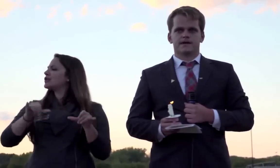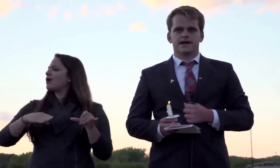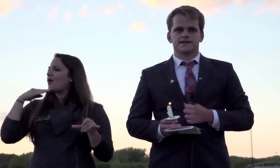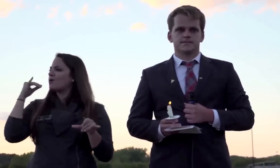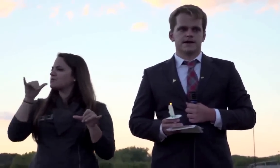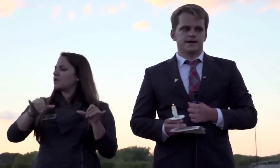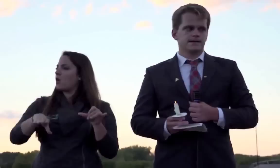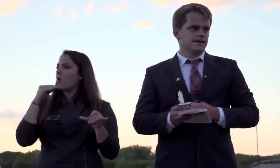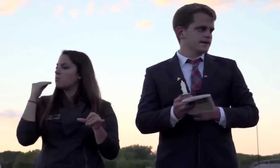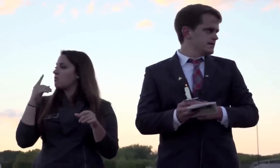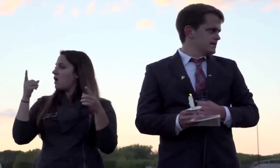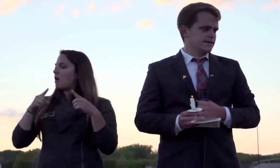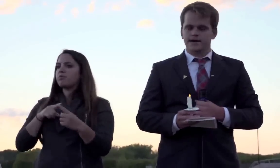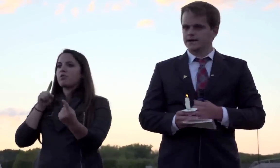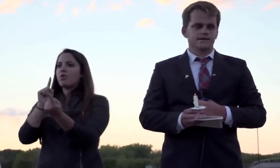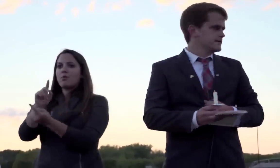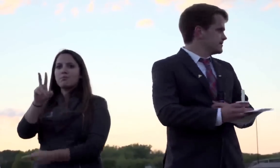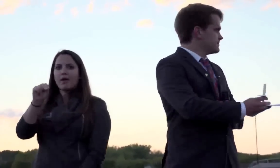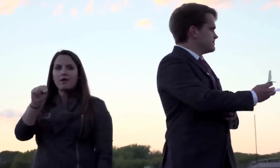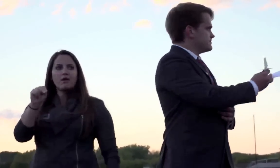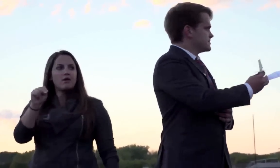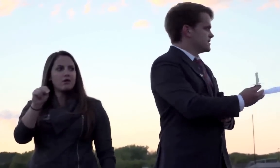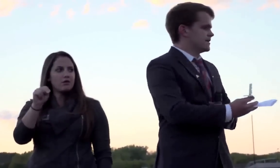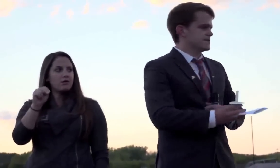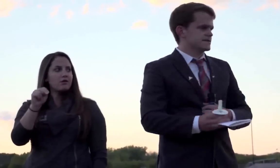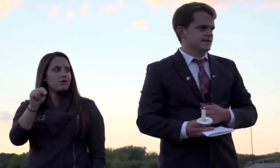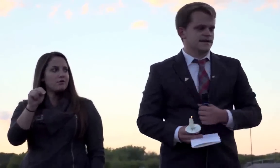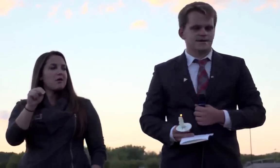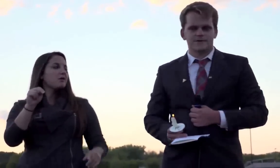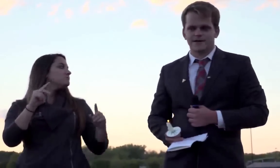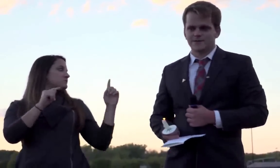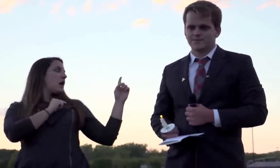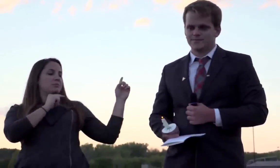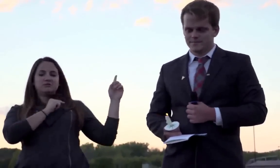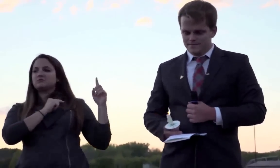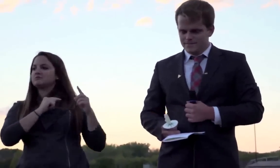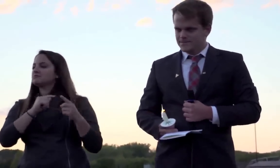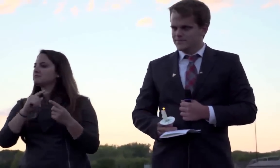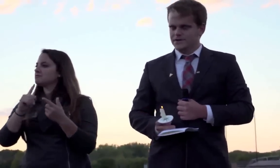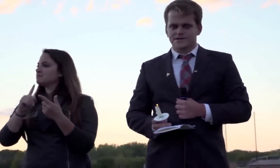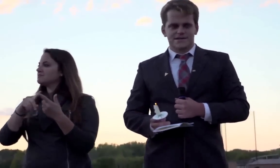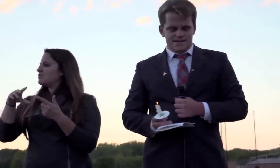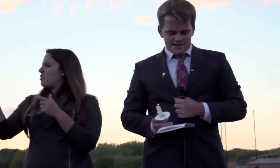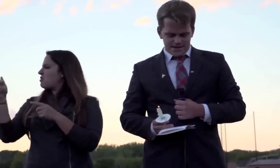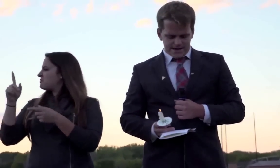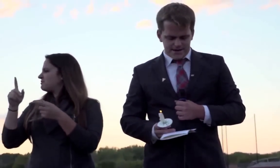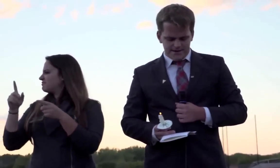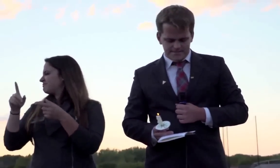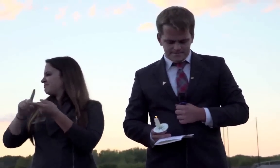Ben and Thomas and one other person, and